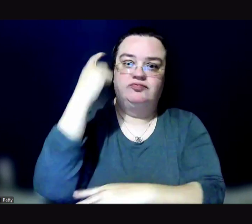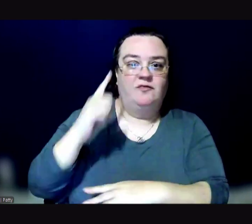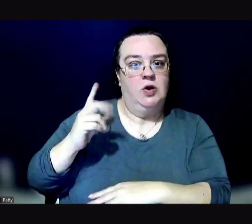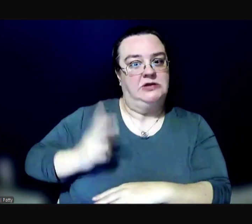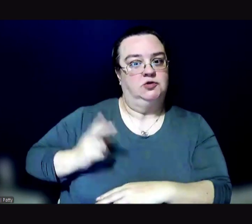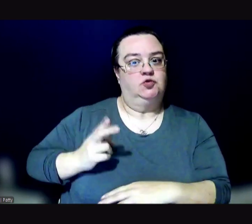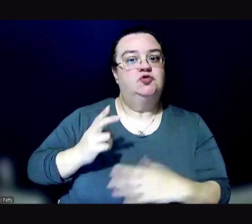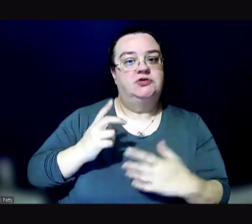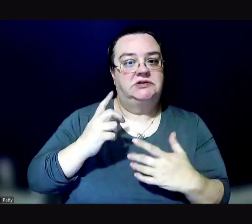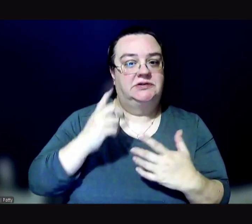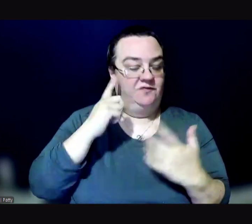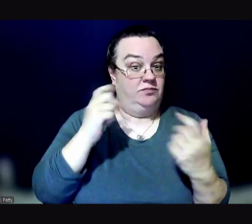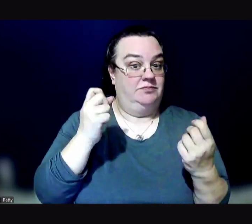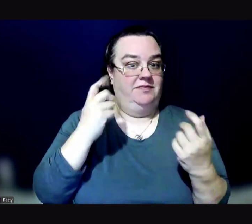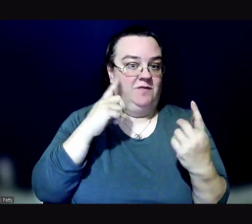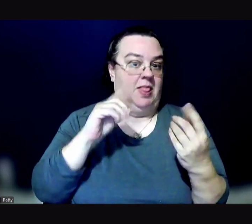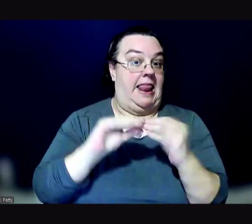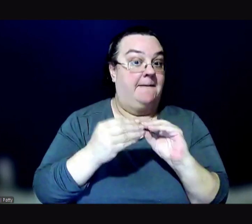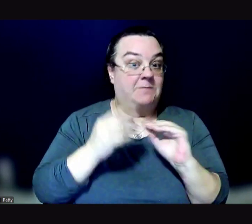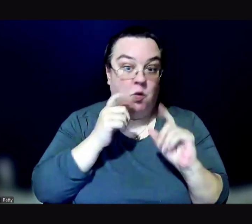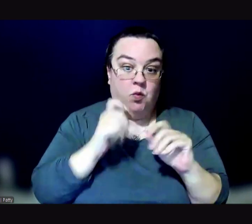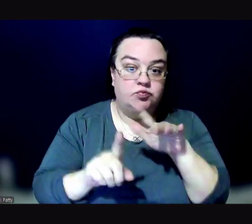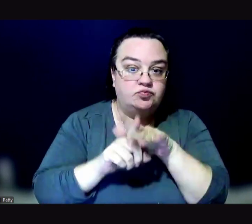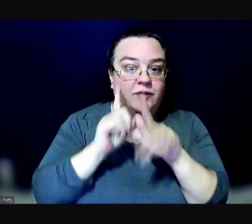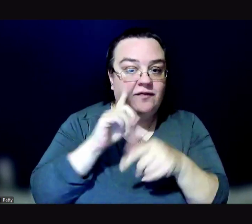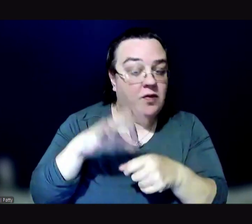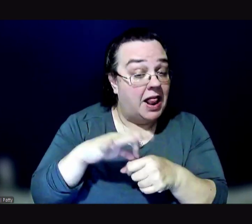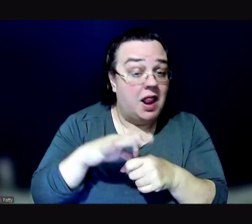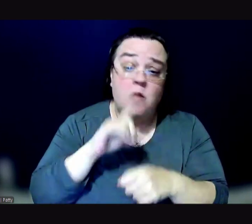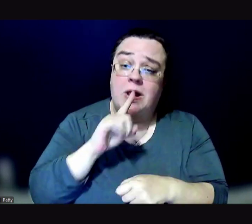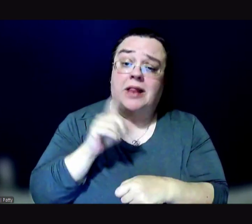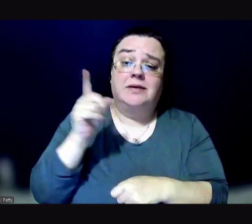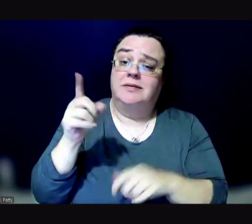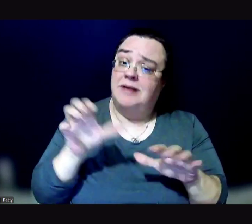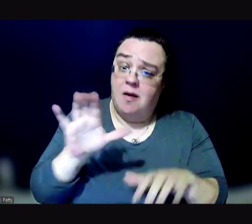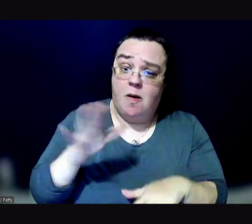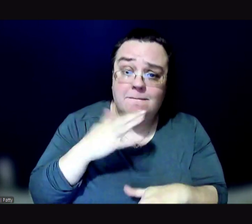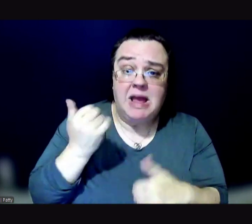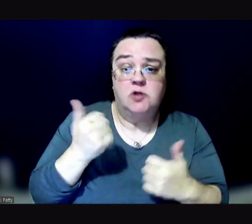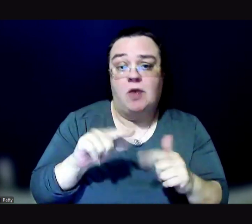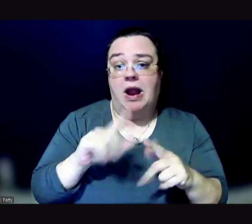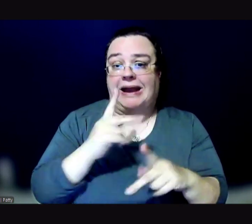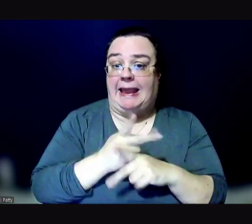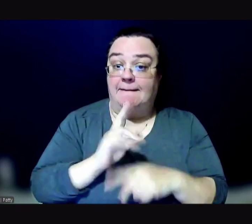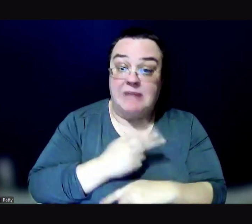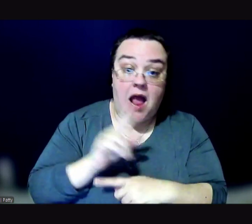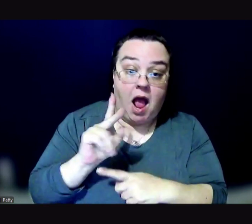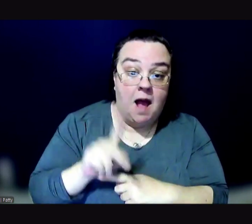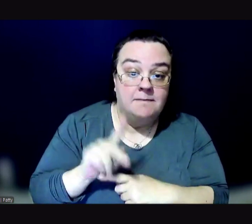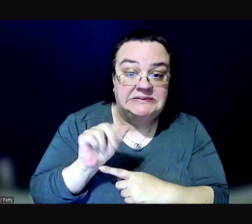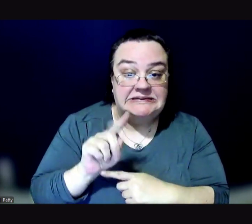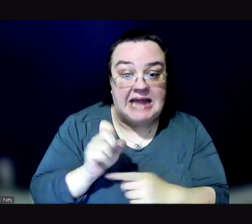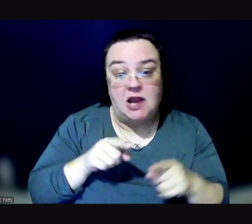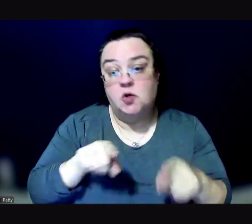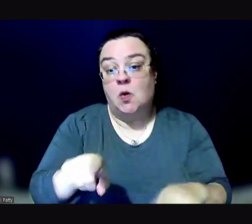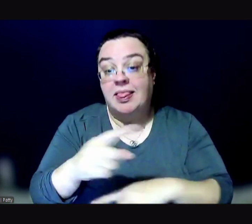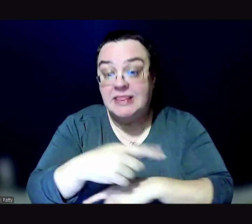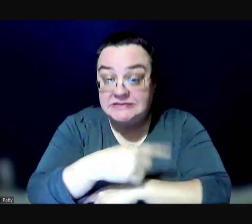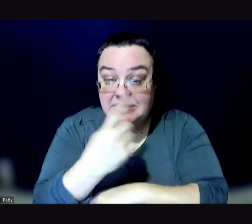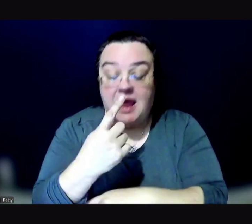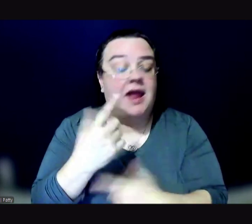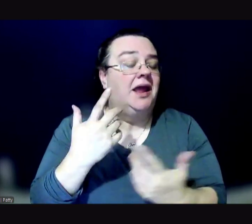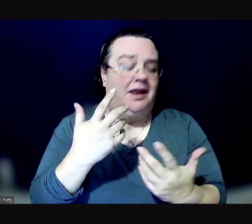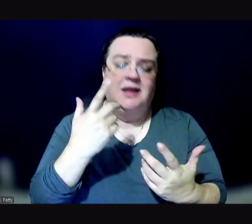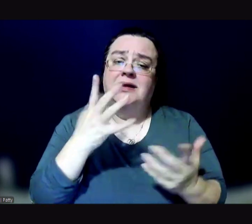I certainly she did her best to try and update us throughout the day, and it was certainly,